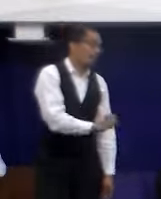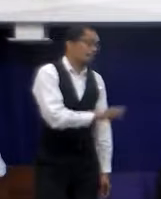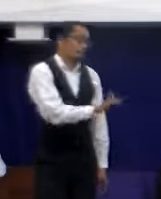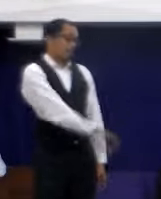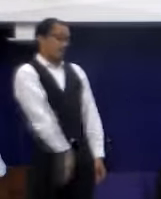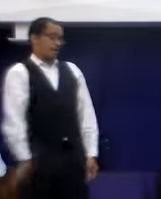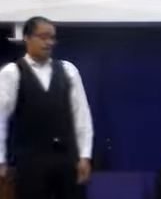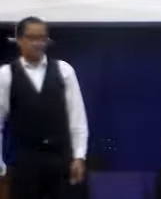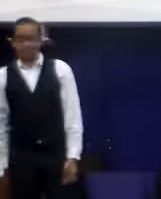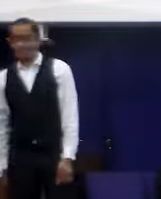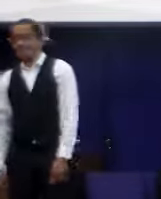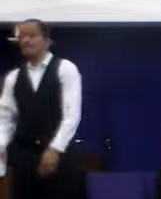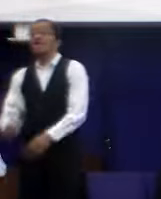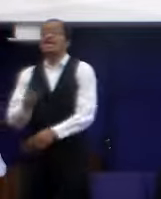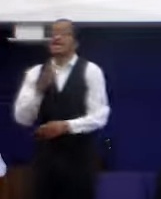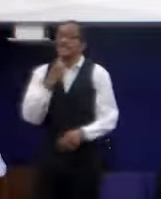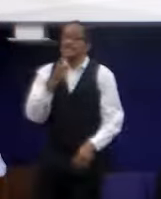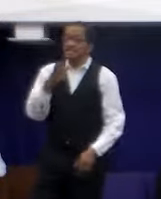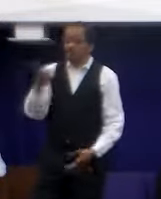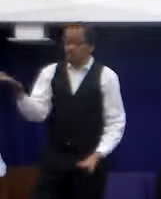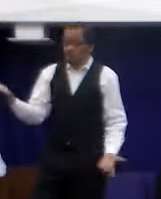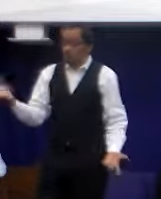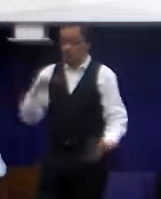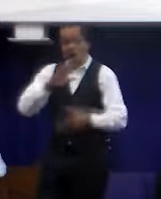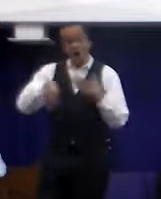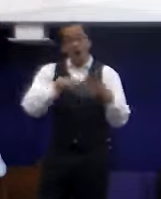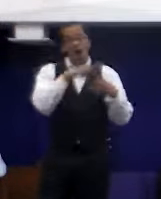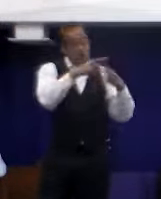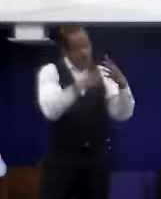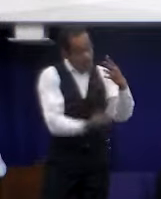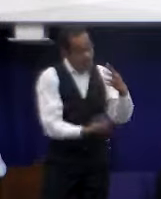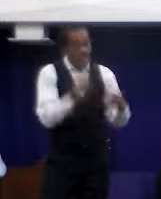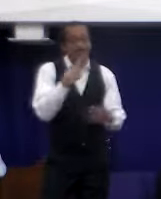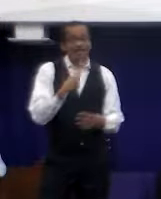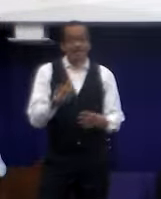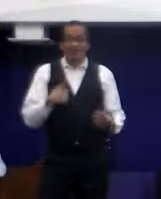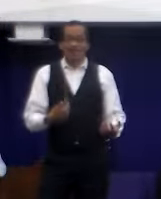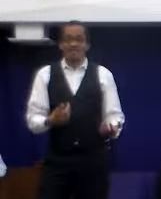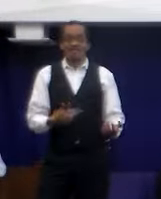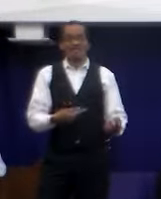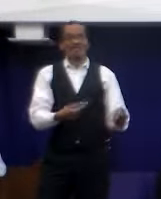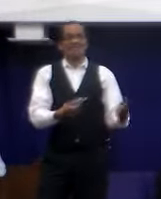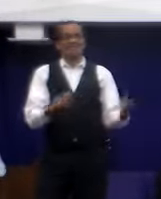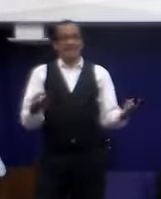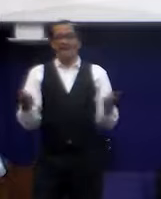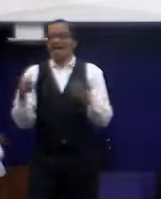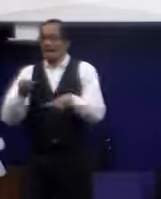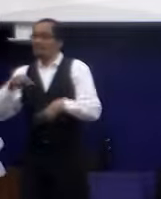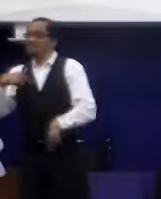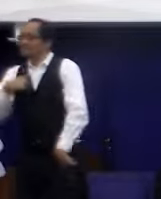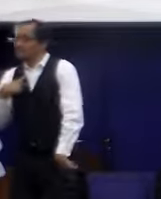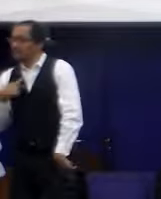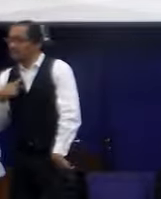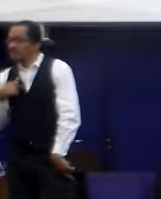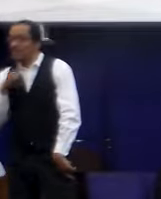saying? But I tell you one thing, all the things that they told me came back to haunt me. All the things that I